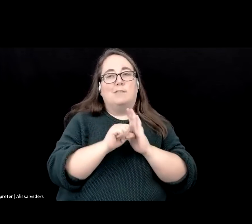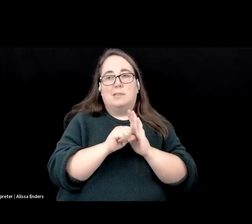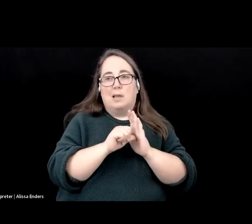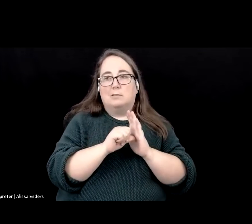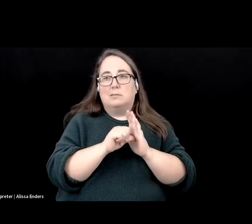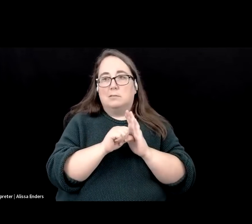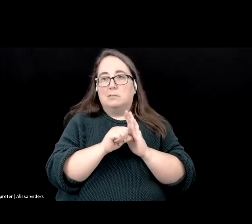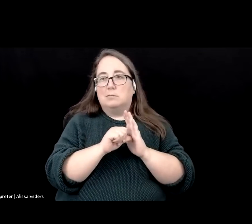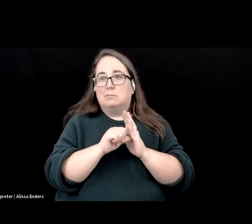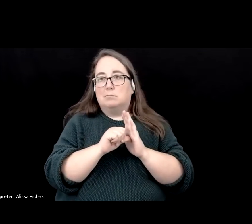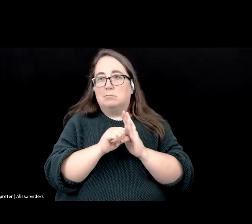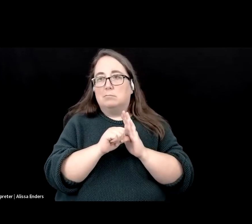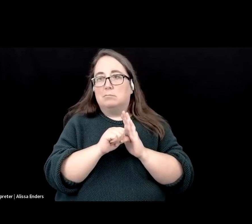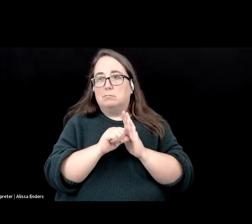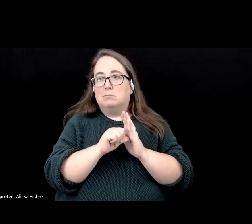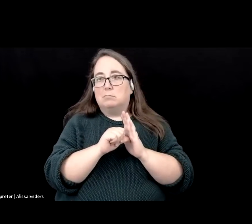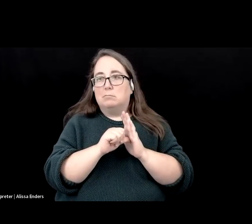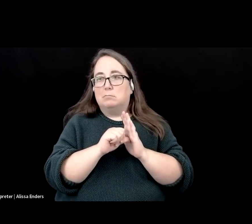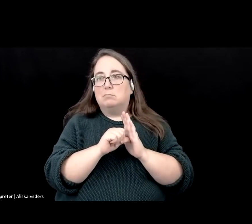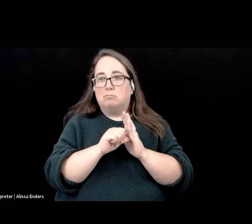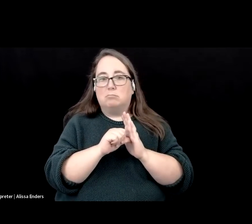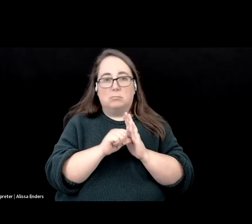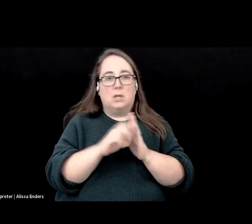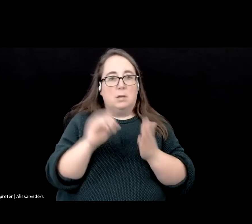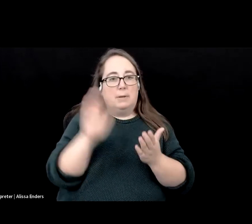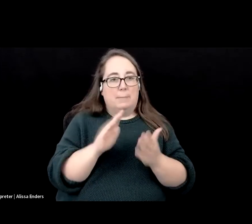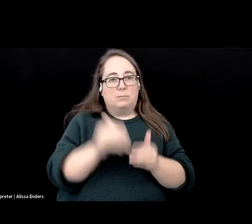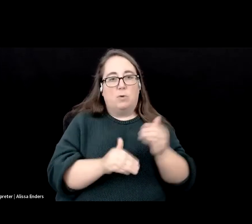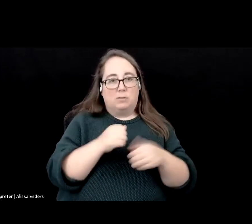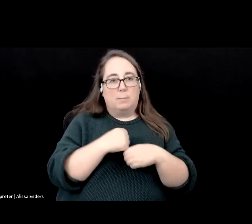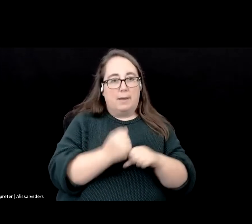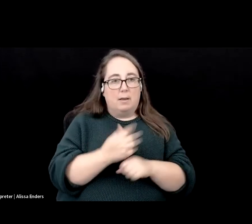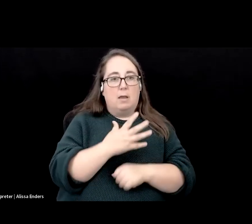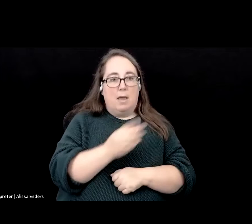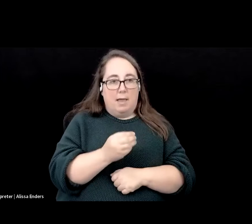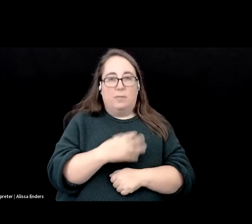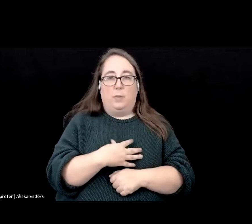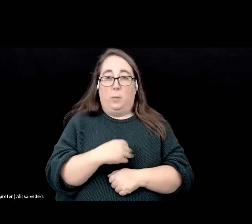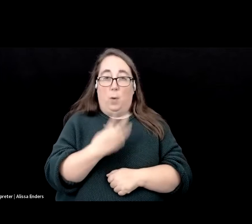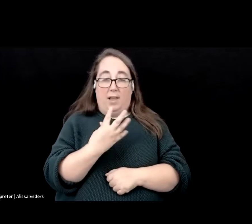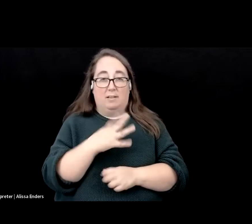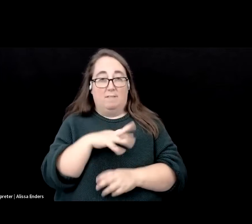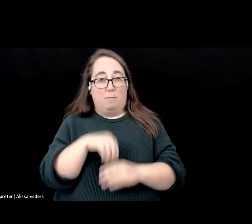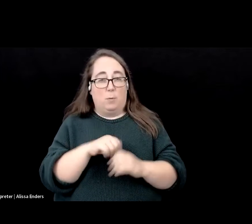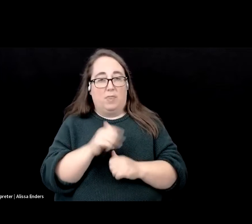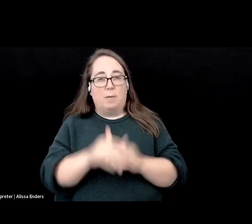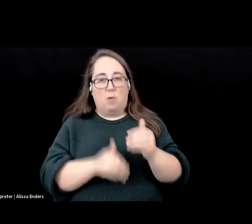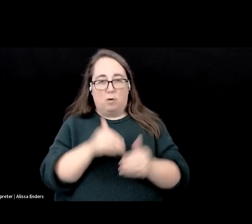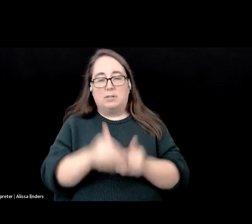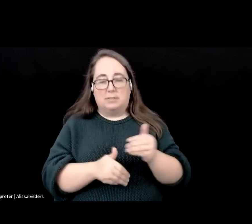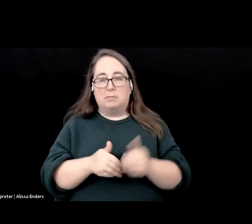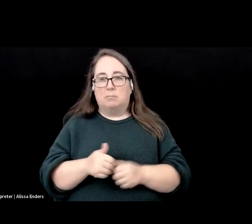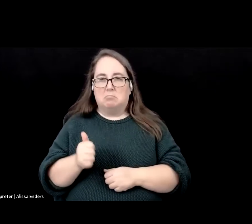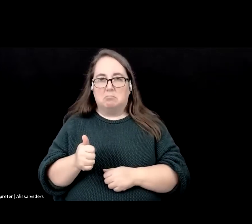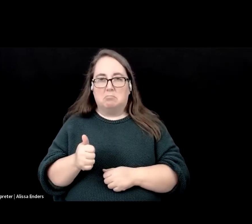white racism, that it minimizes the progress that has been made and the white contributions to that progress. And lastly, and